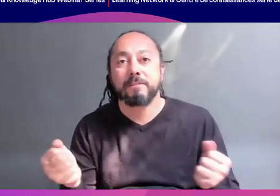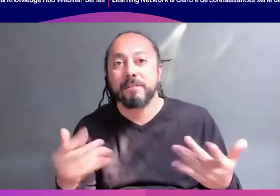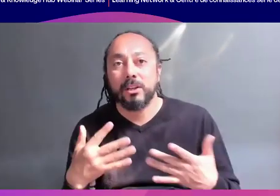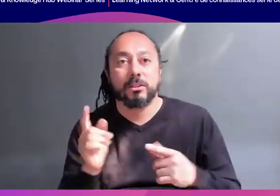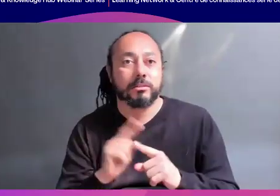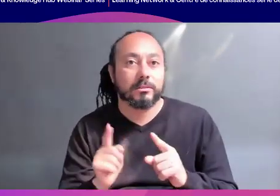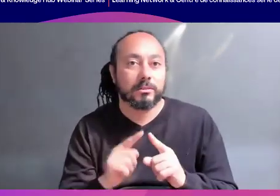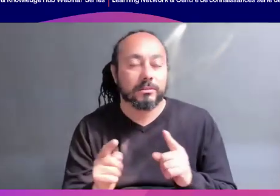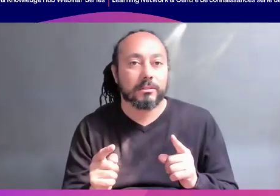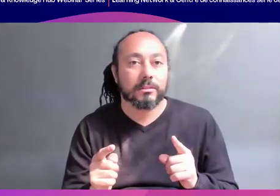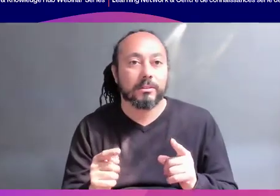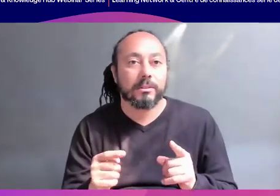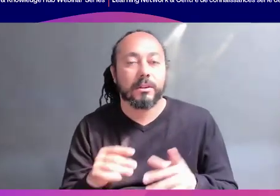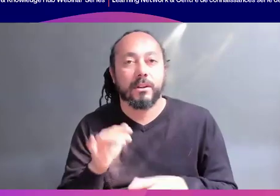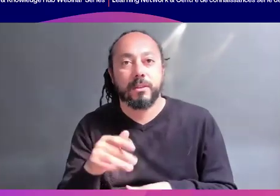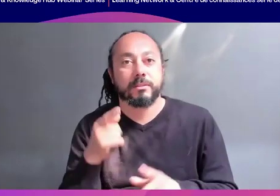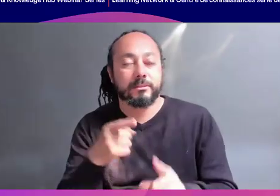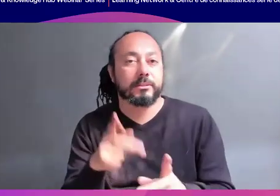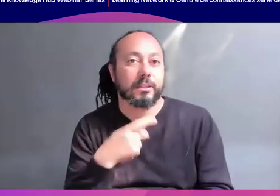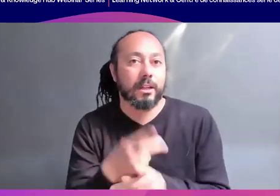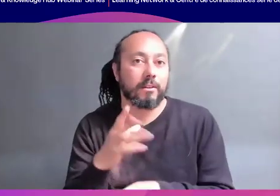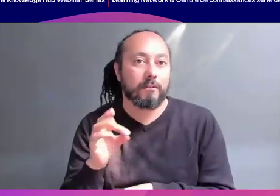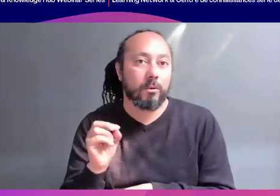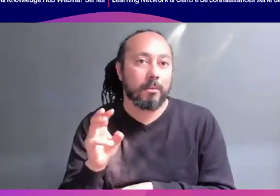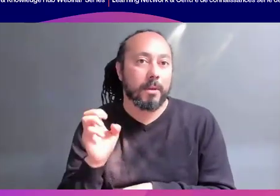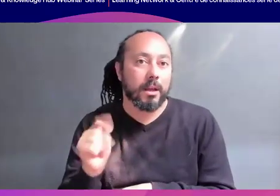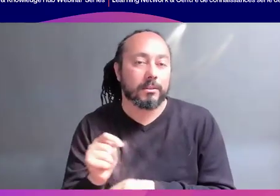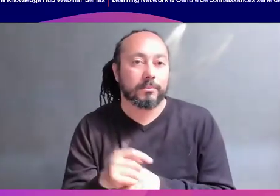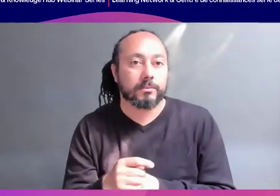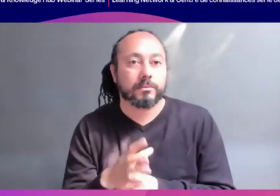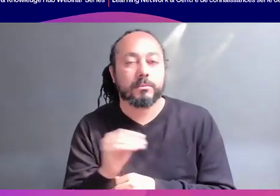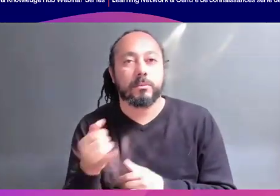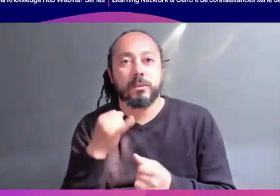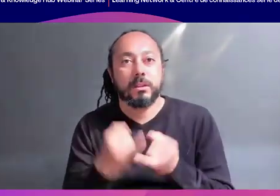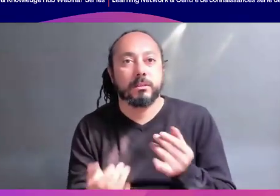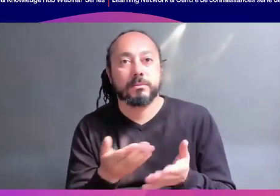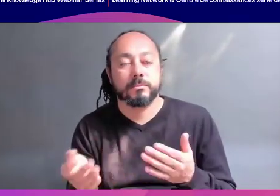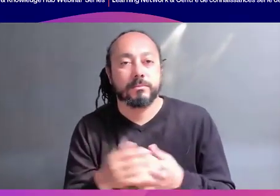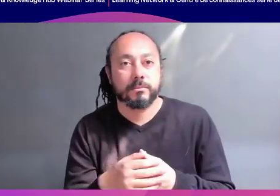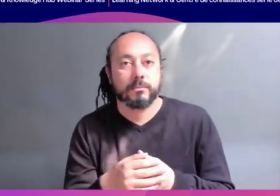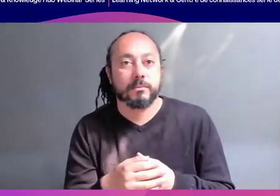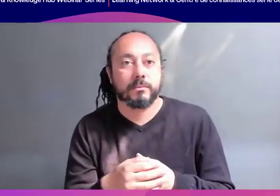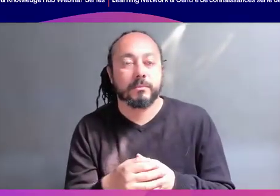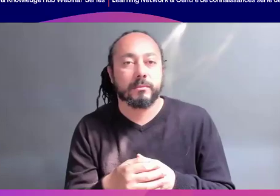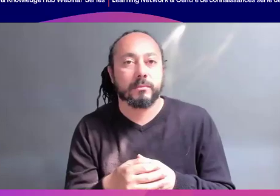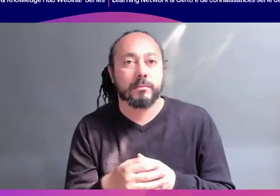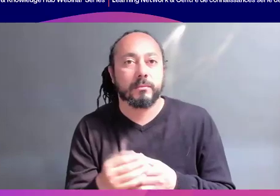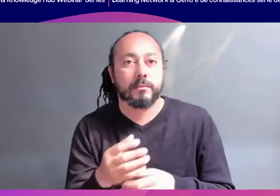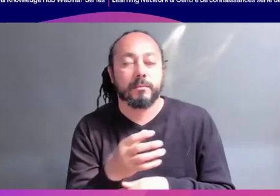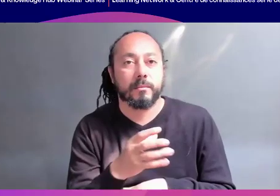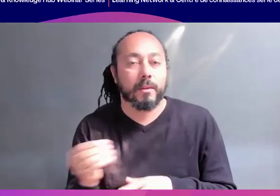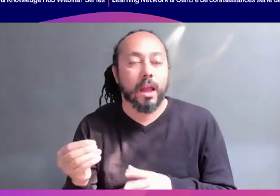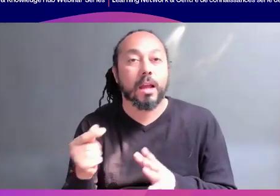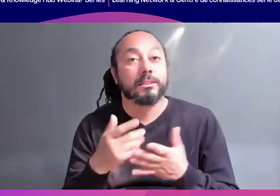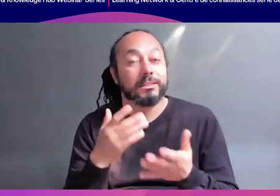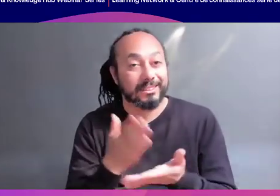way, this particular format. And I will say one last thing. For women who have a history of using substance use